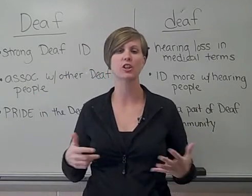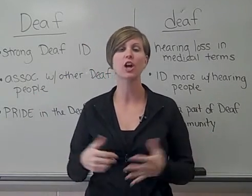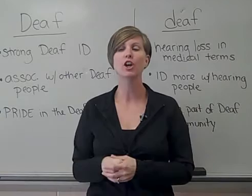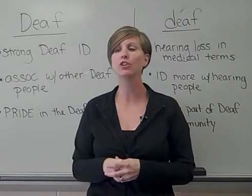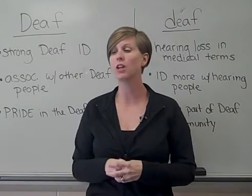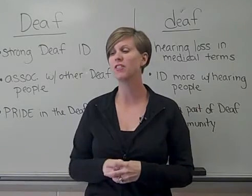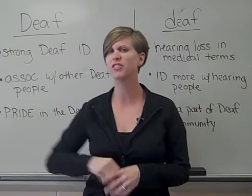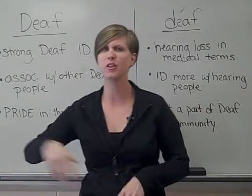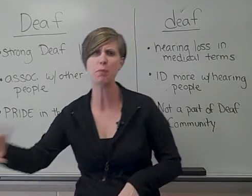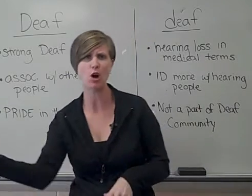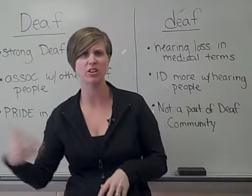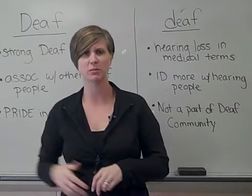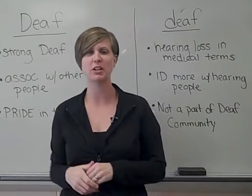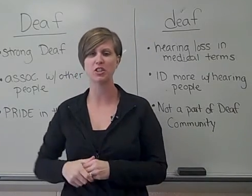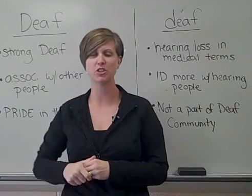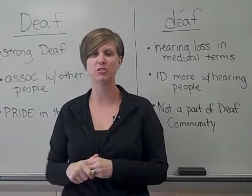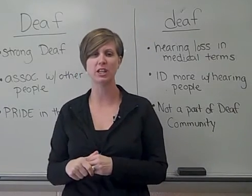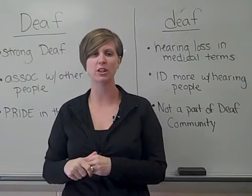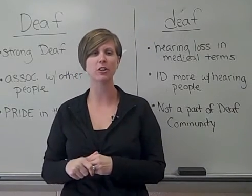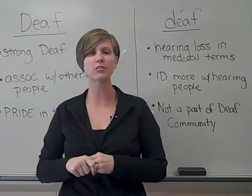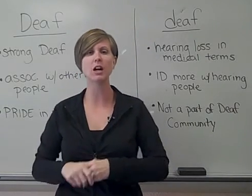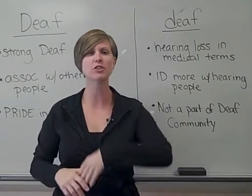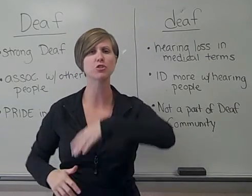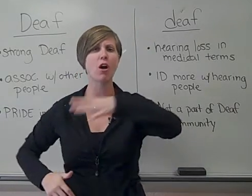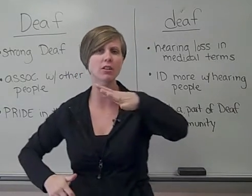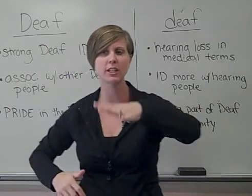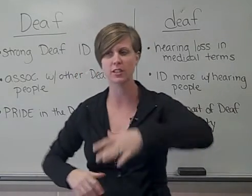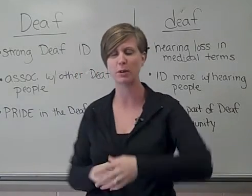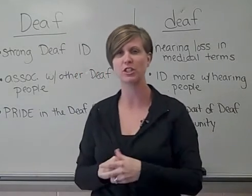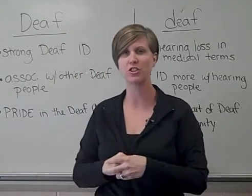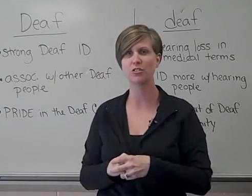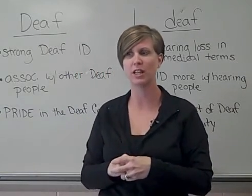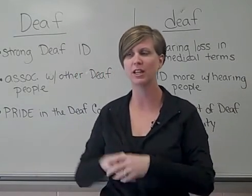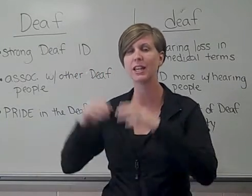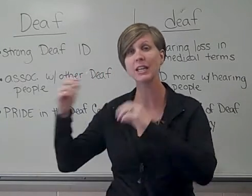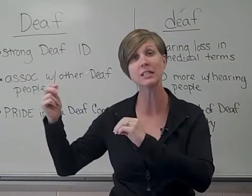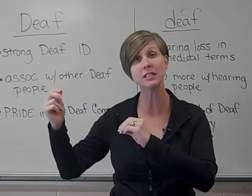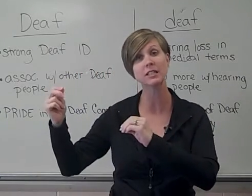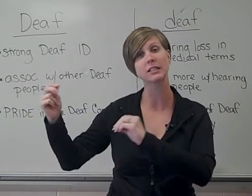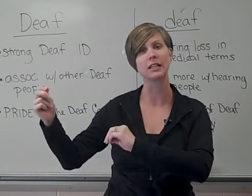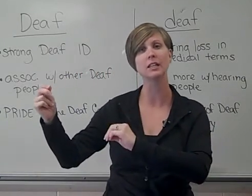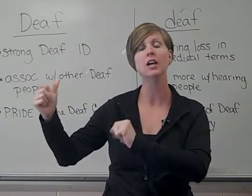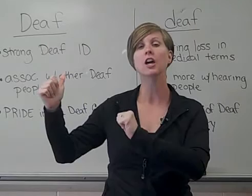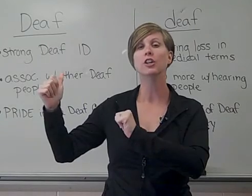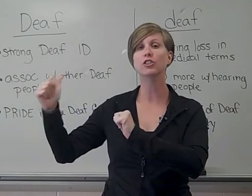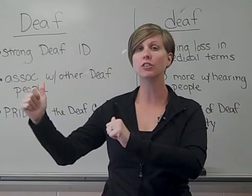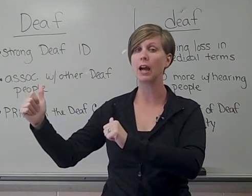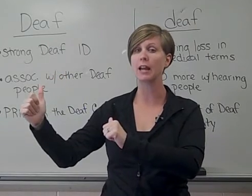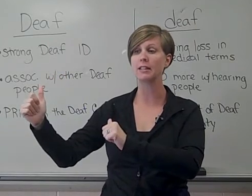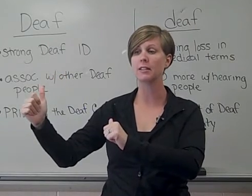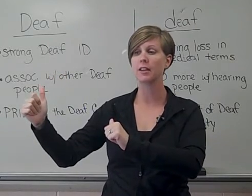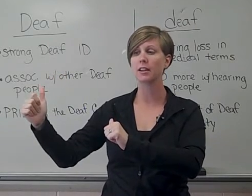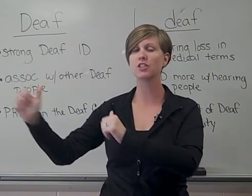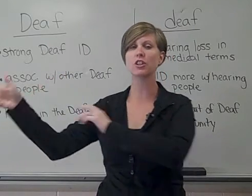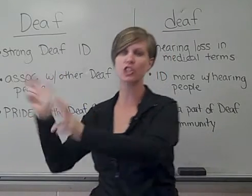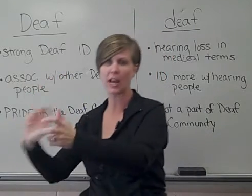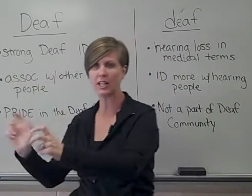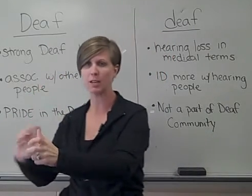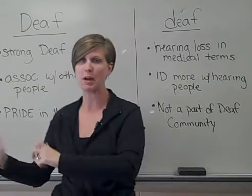stranger who loved football as much as you did, or who loved drawing as much as you did, and instantly you guys can start chatting